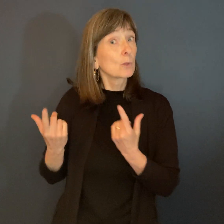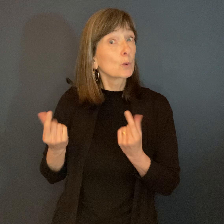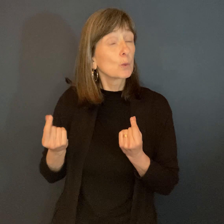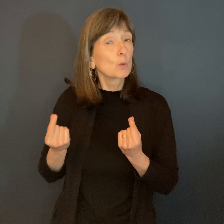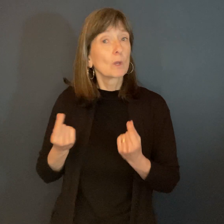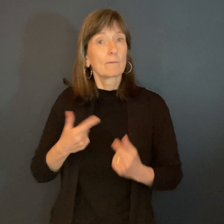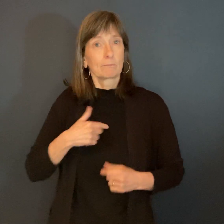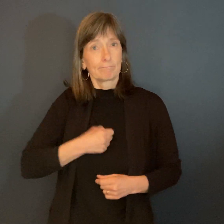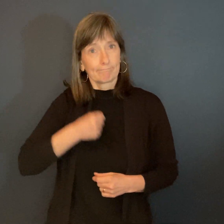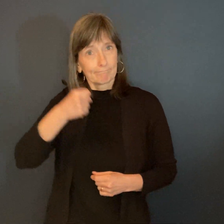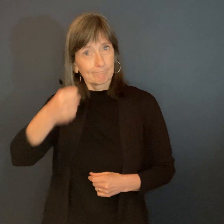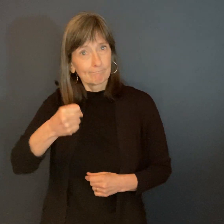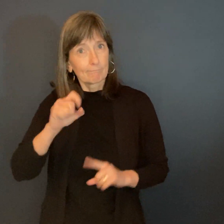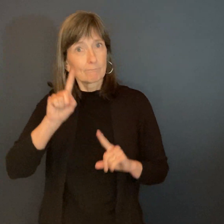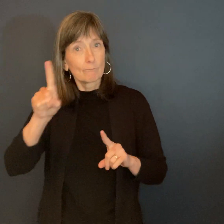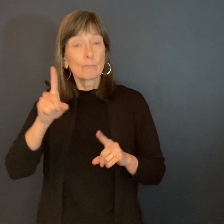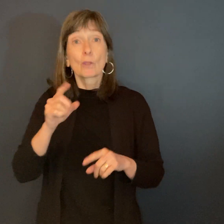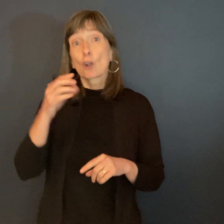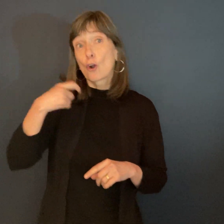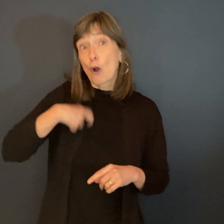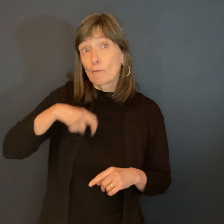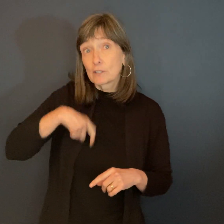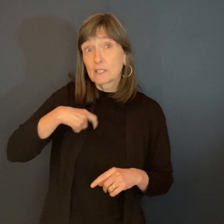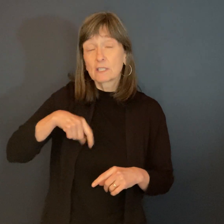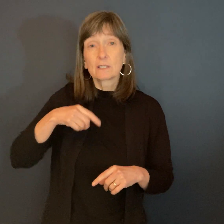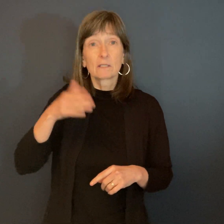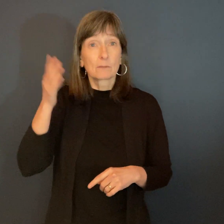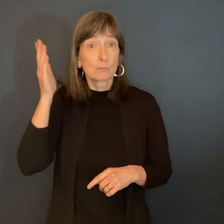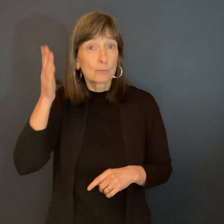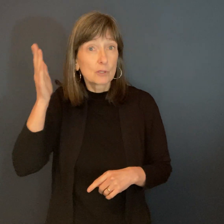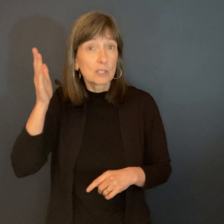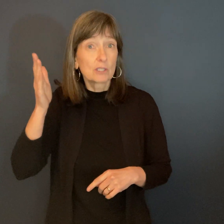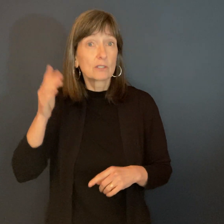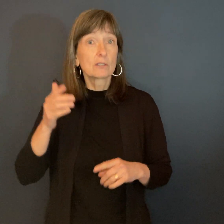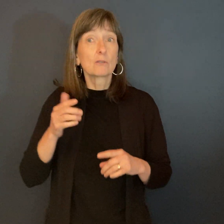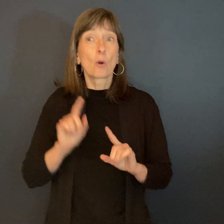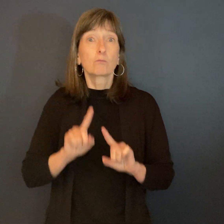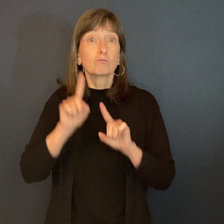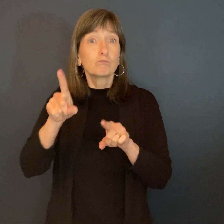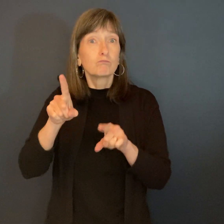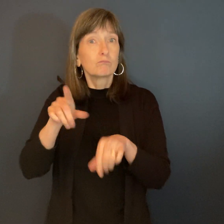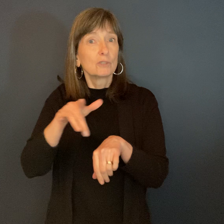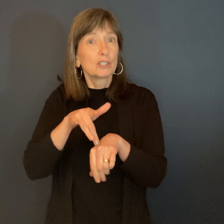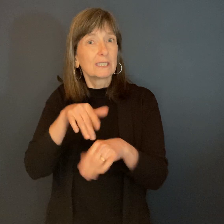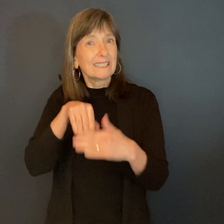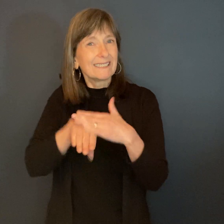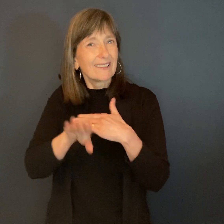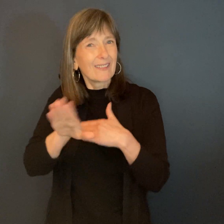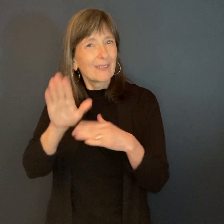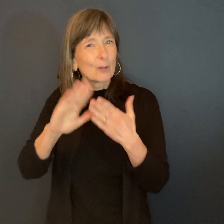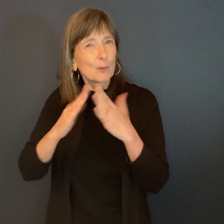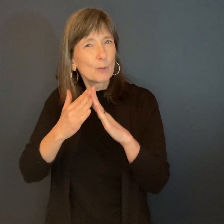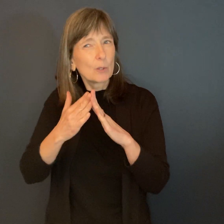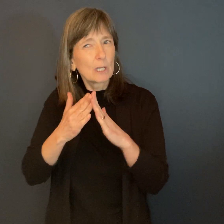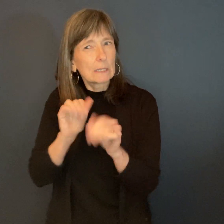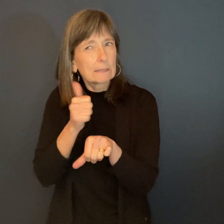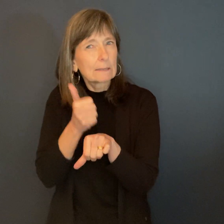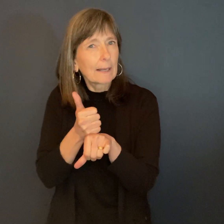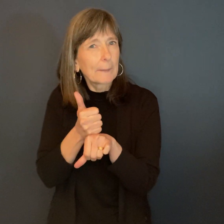conferences and to come to communities to help them with the establishment of